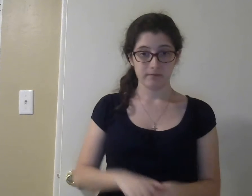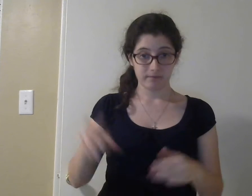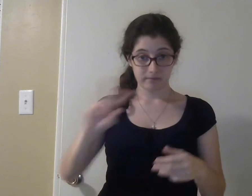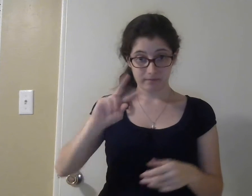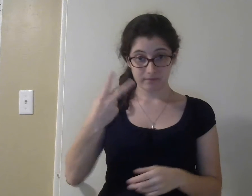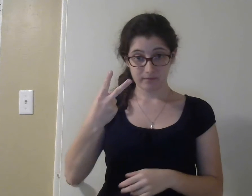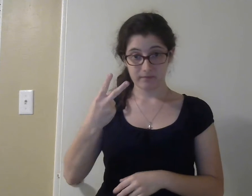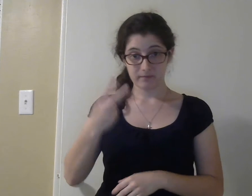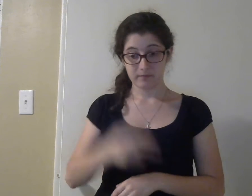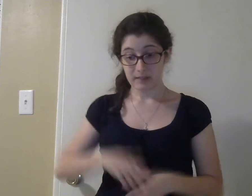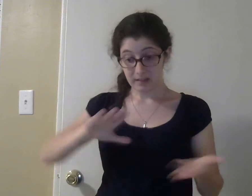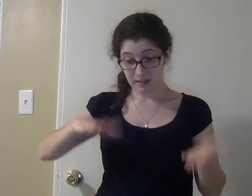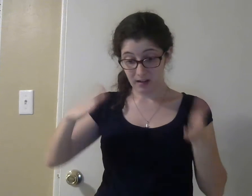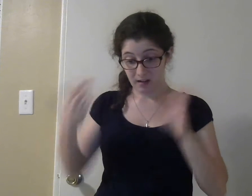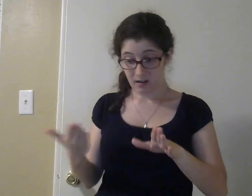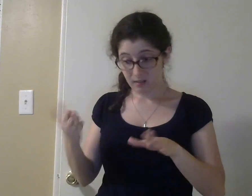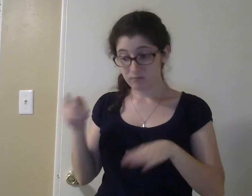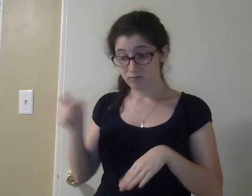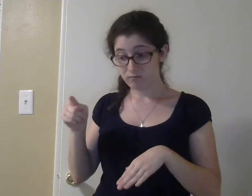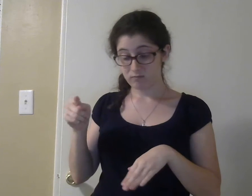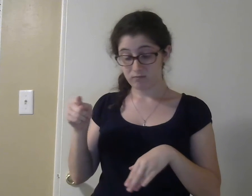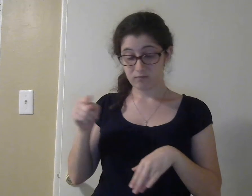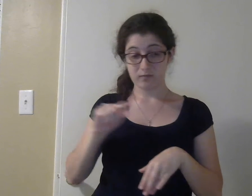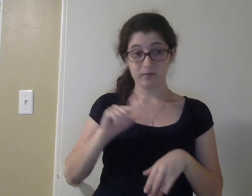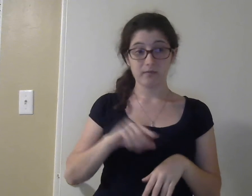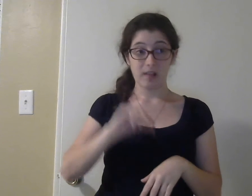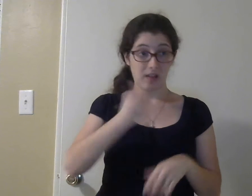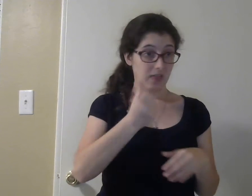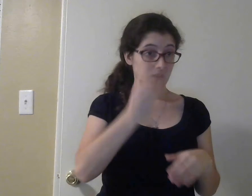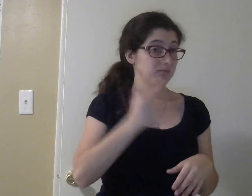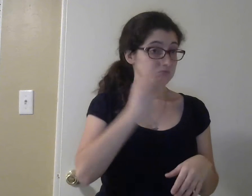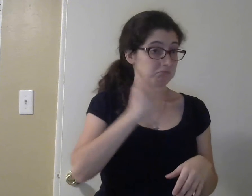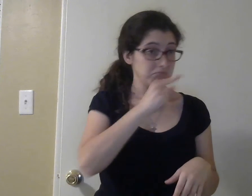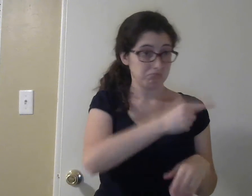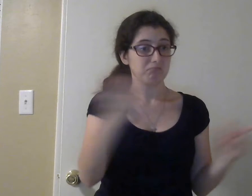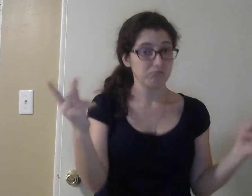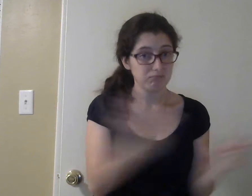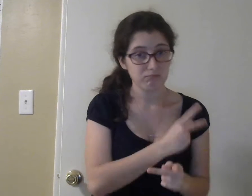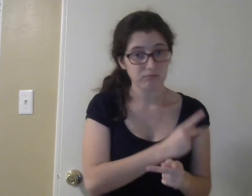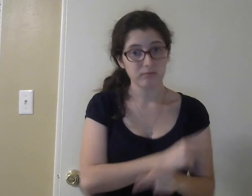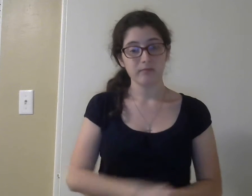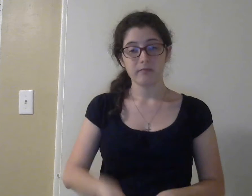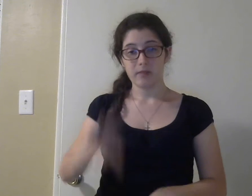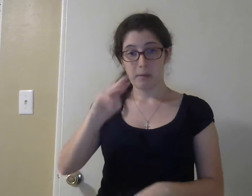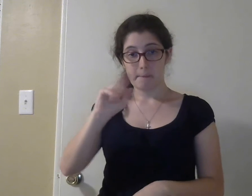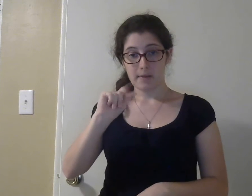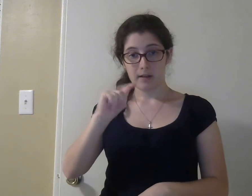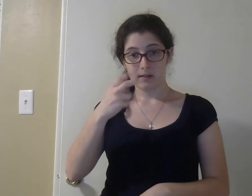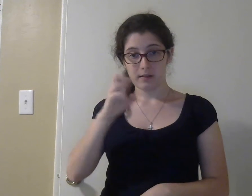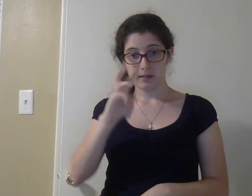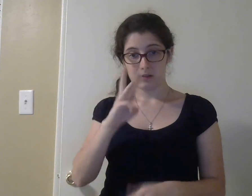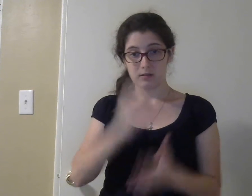things than death. Matthew 10:28, do not fear those who kill the body, but cannot kill the